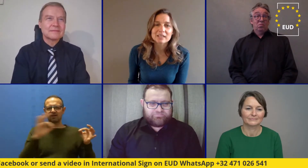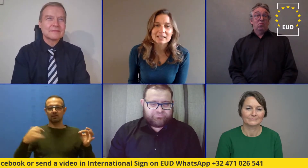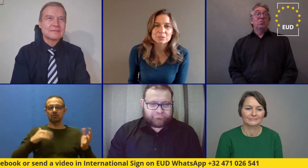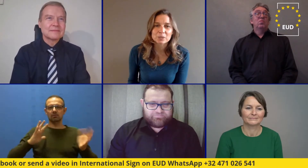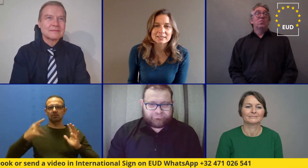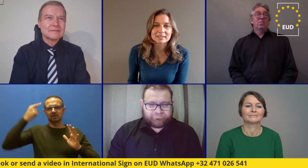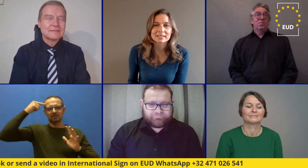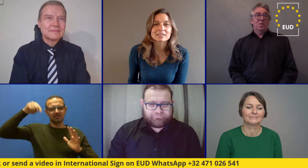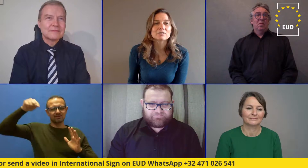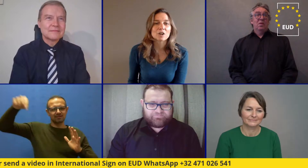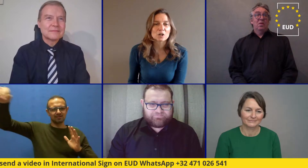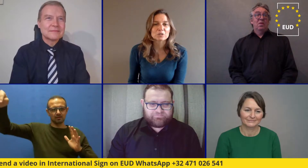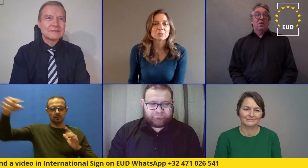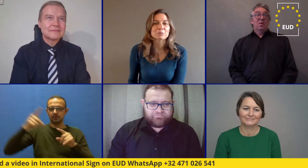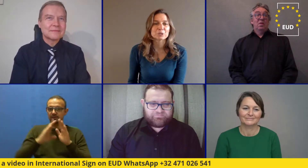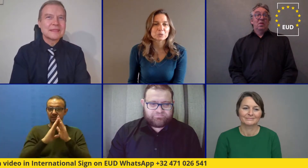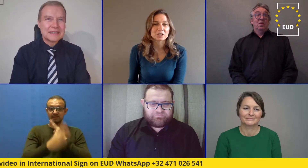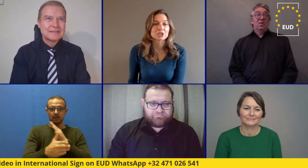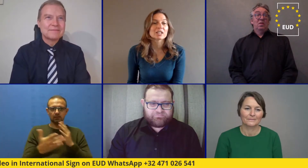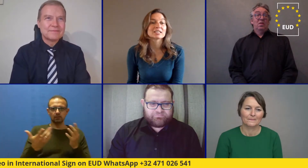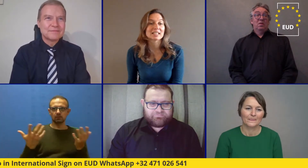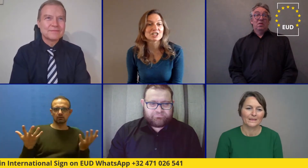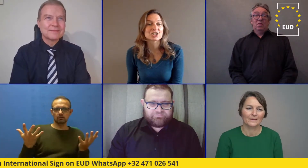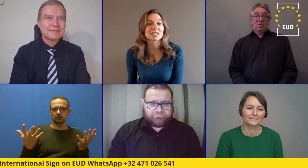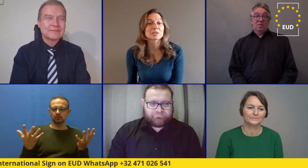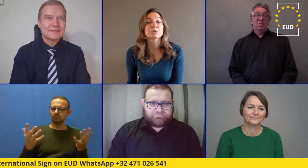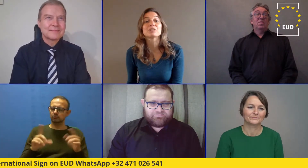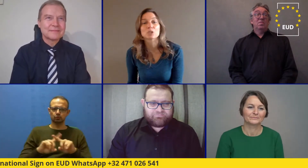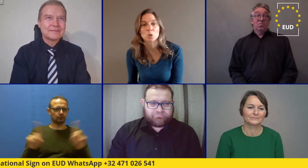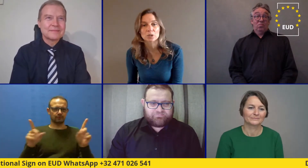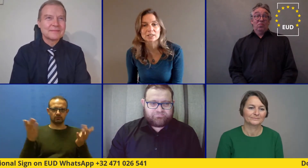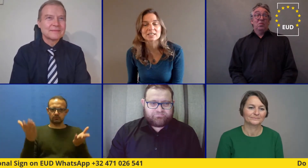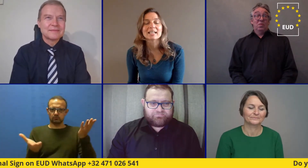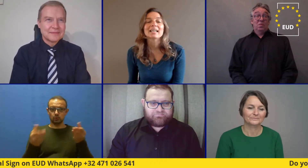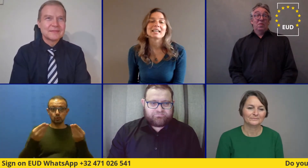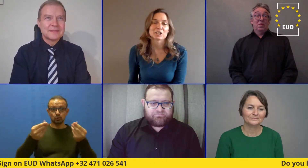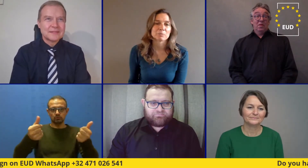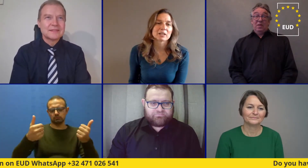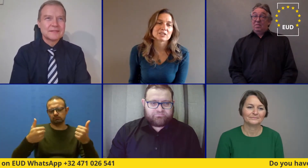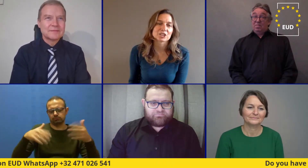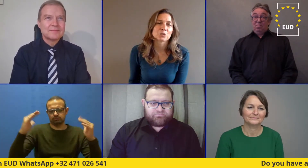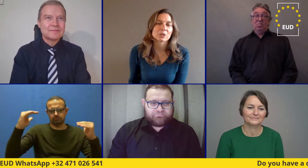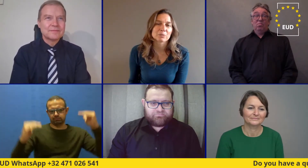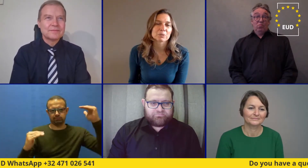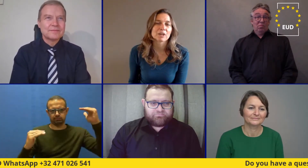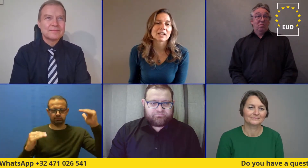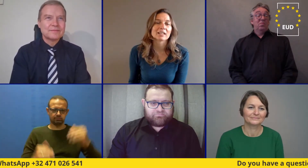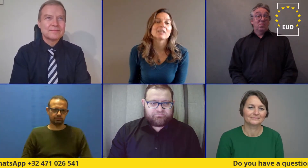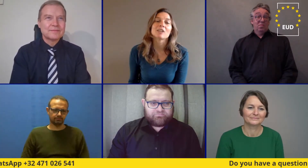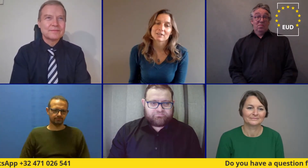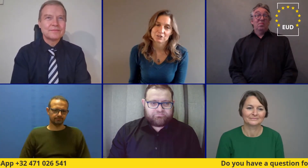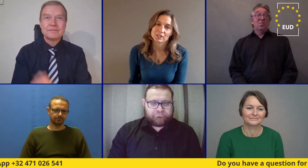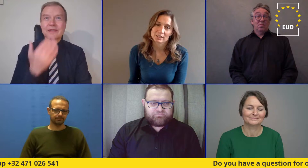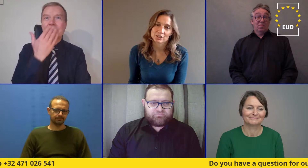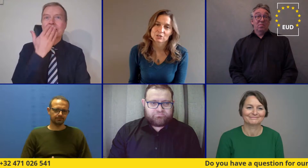realize what is involved when producing a translation that's pre-recorded in comparison with providing a live translation.